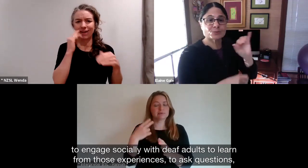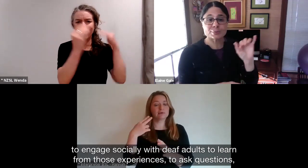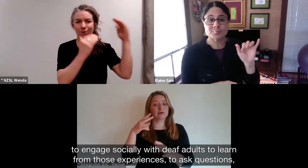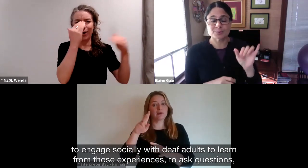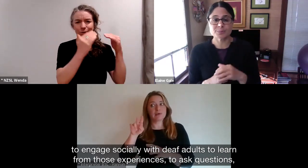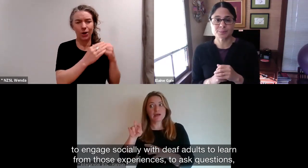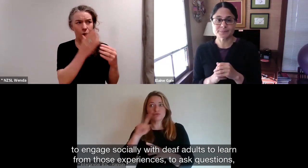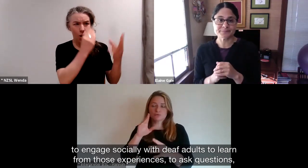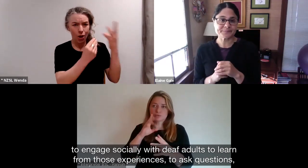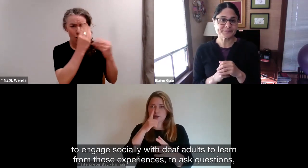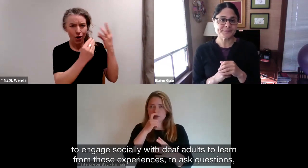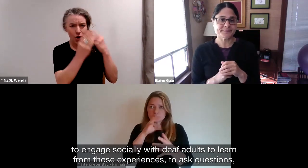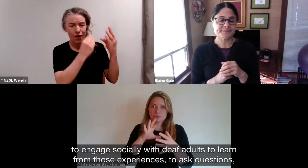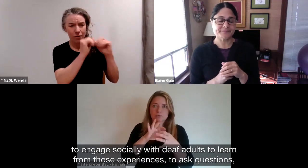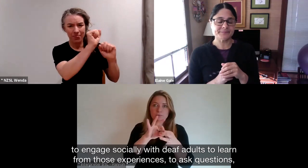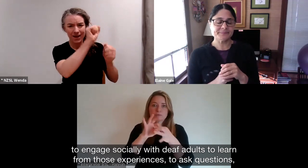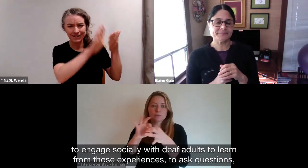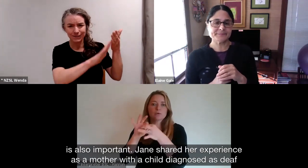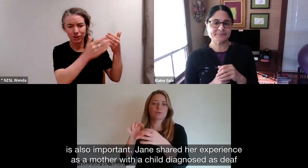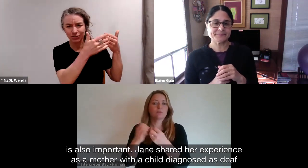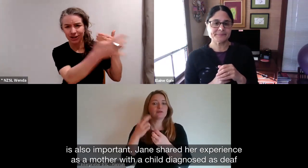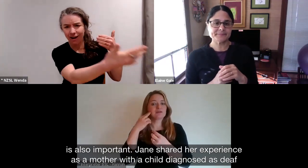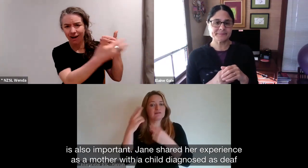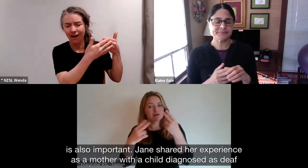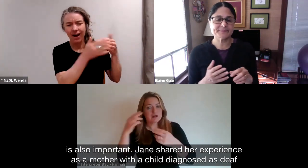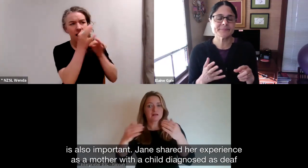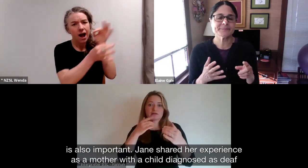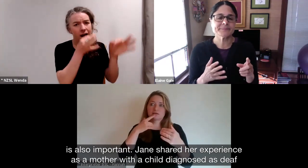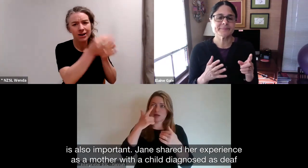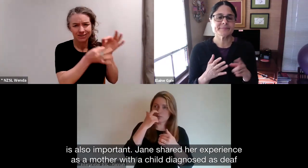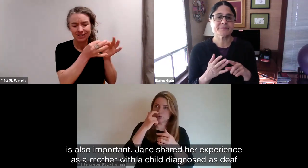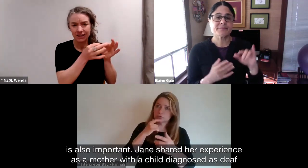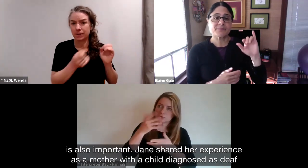those experiences, to ask questions, is also important.